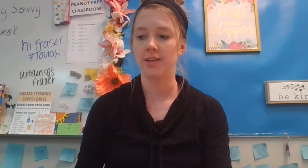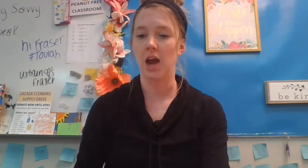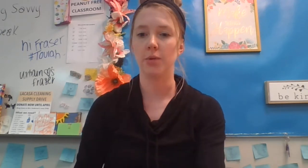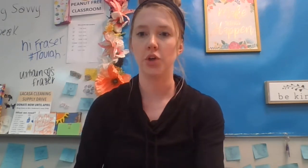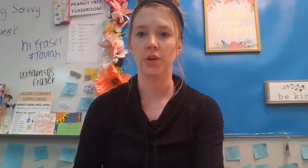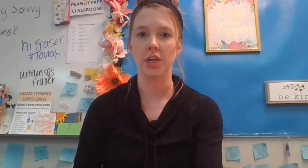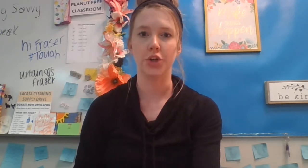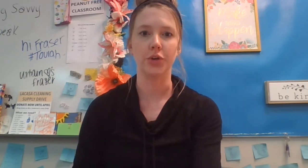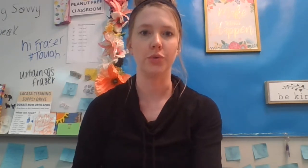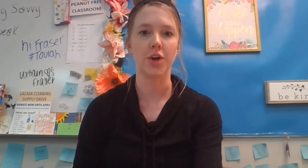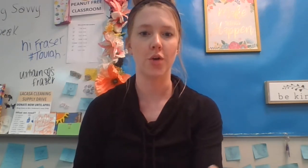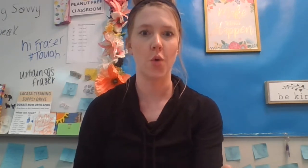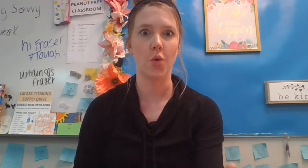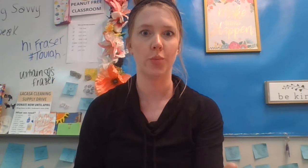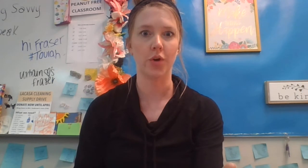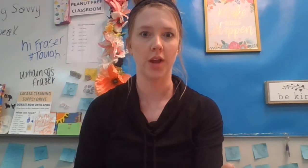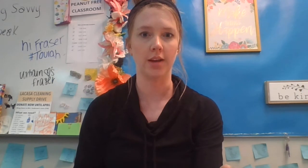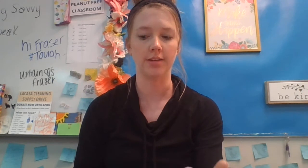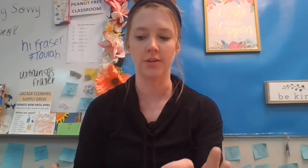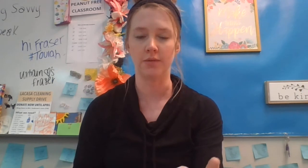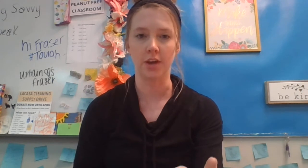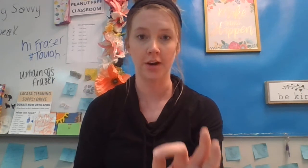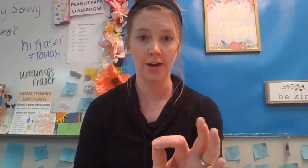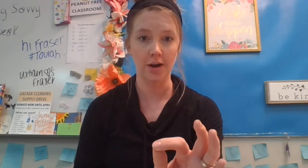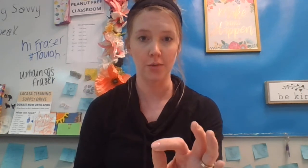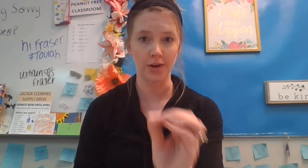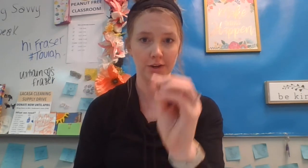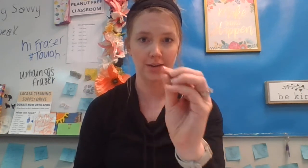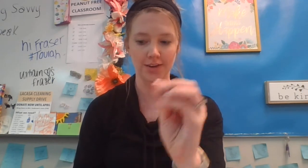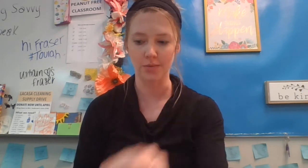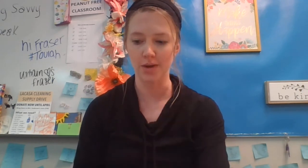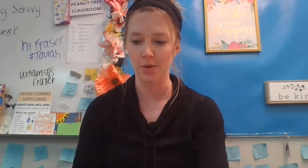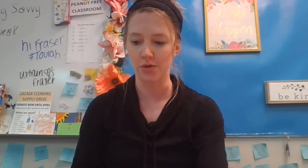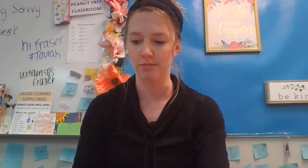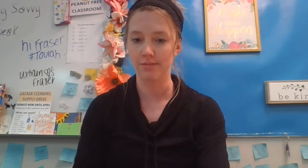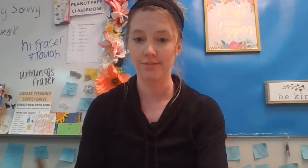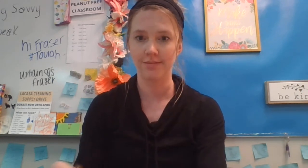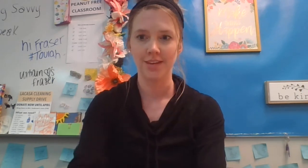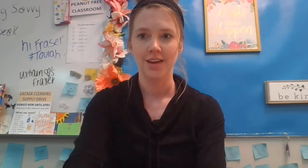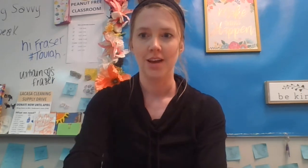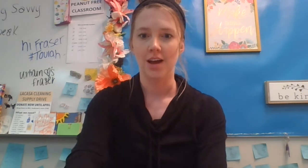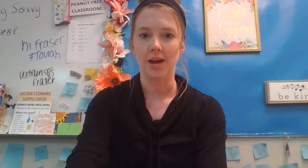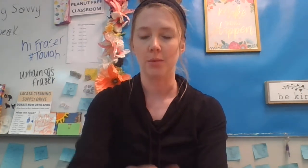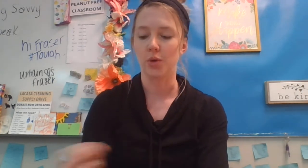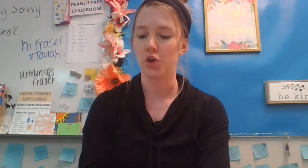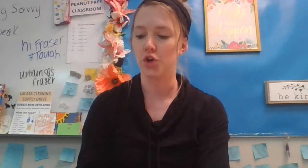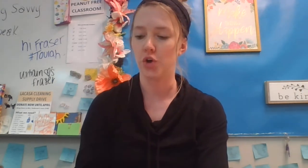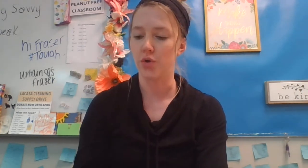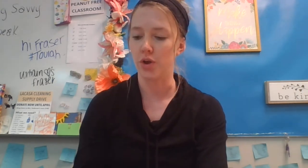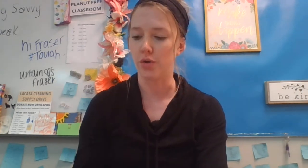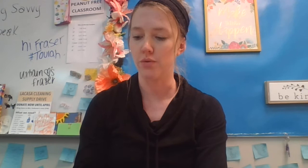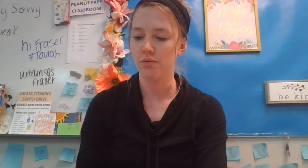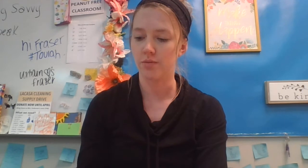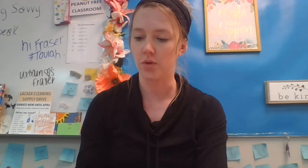the opportunity to use their own brains to figure out what I just did with my bedroom, I'm going to show you the